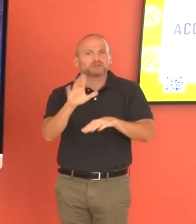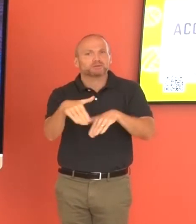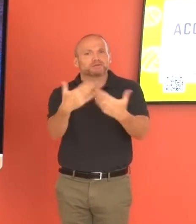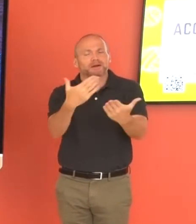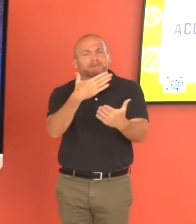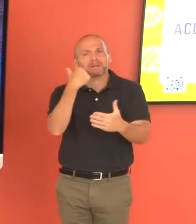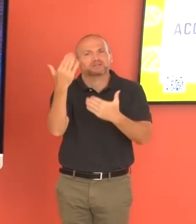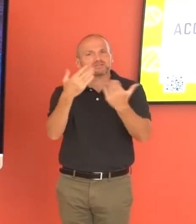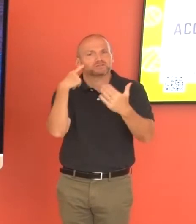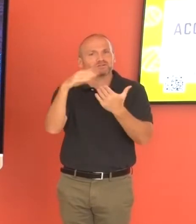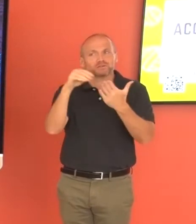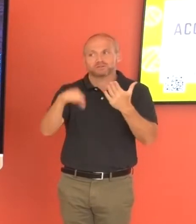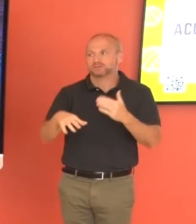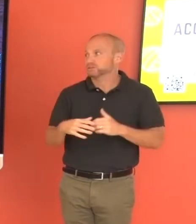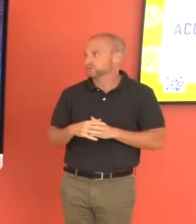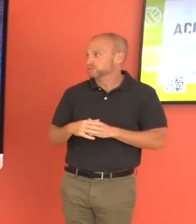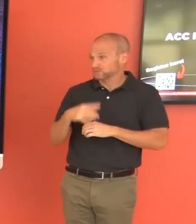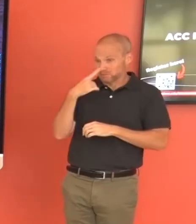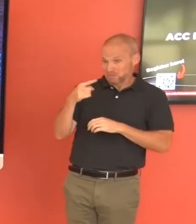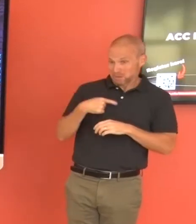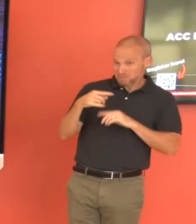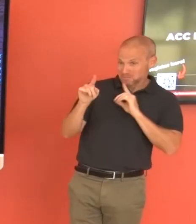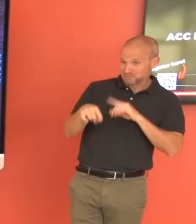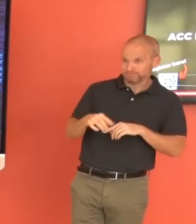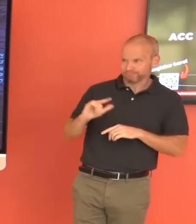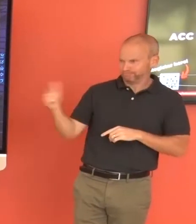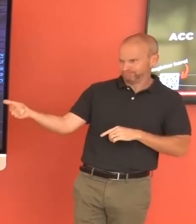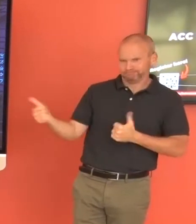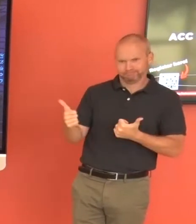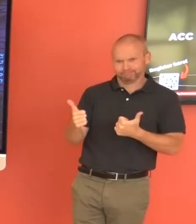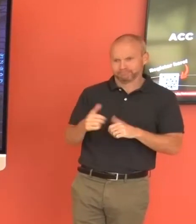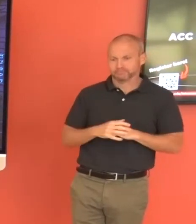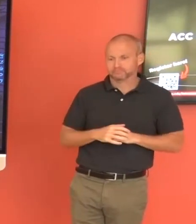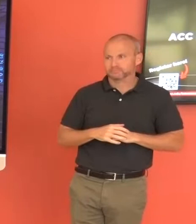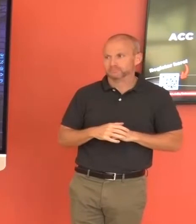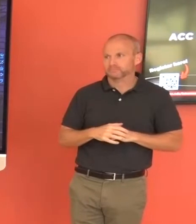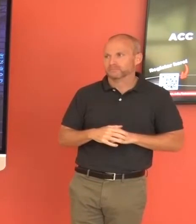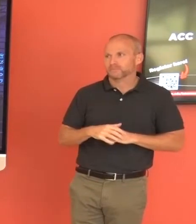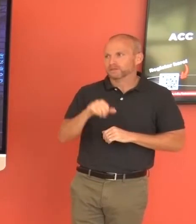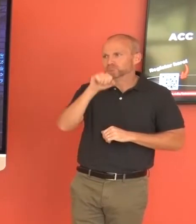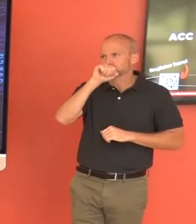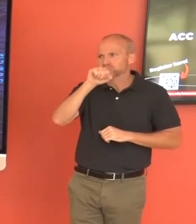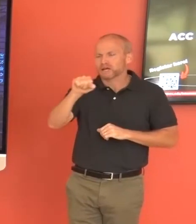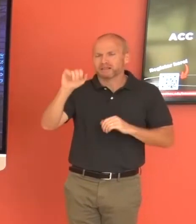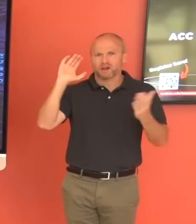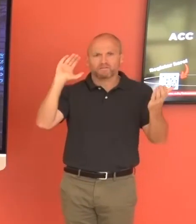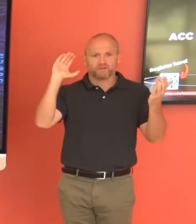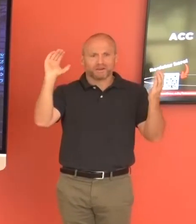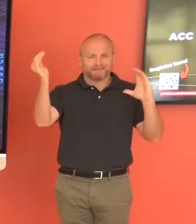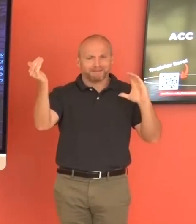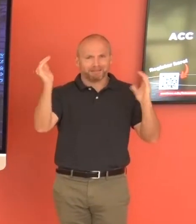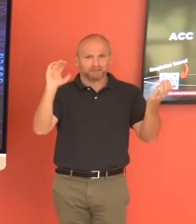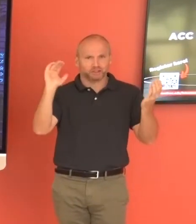students? Can I jump in? Yeah. Okay, so I love that analogy. When you say